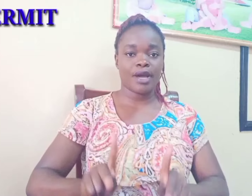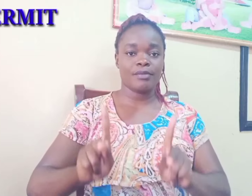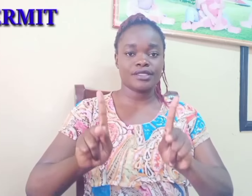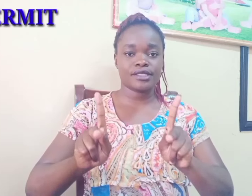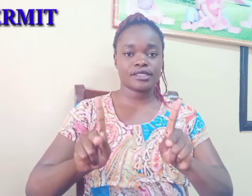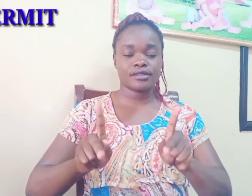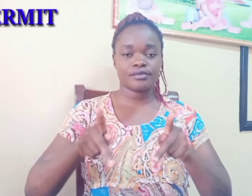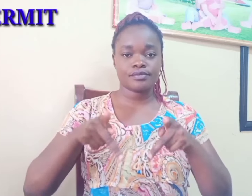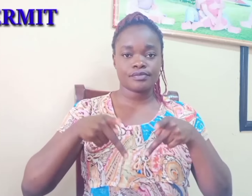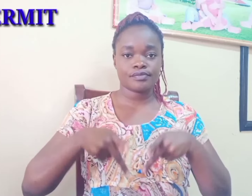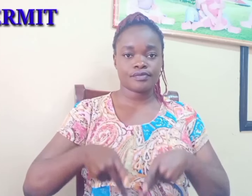Permit.